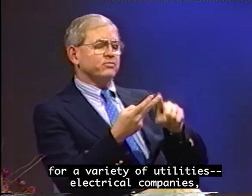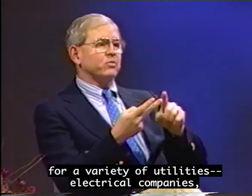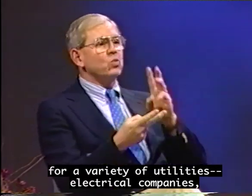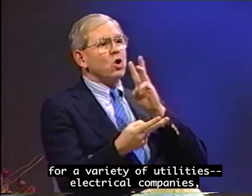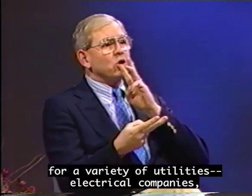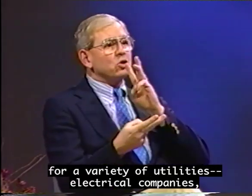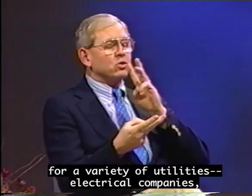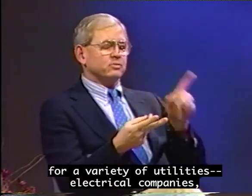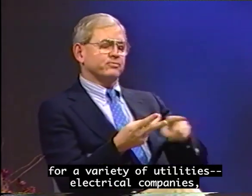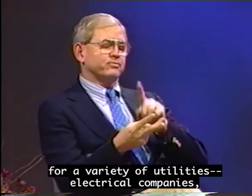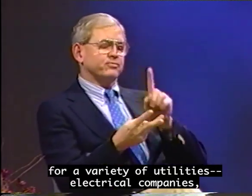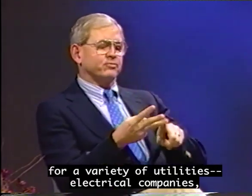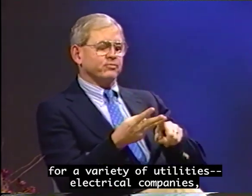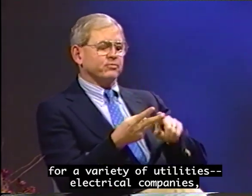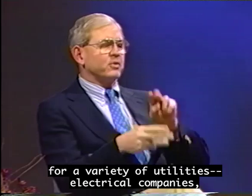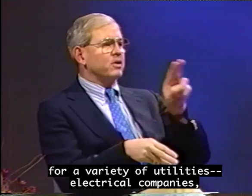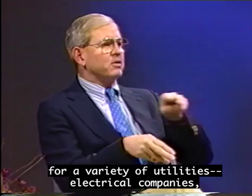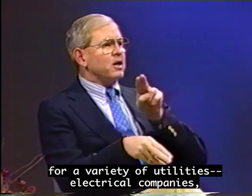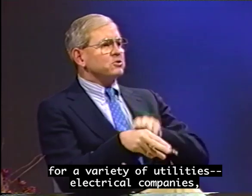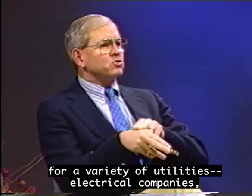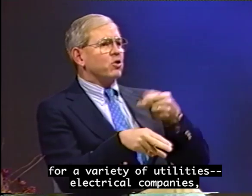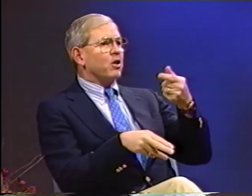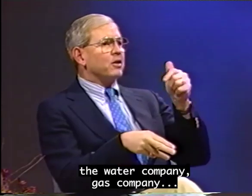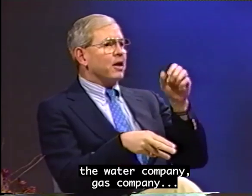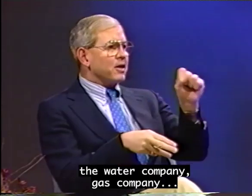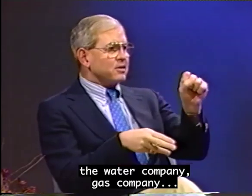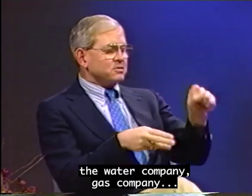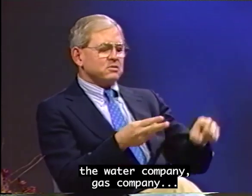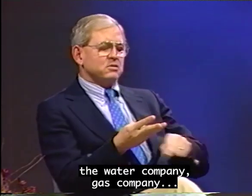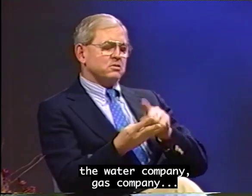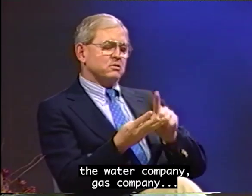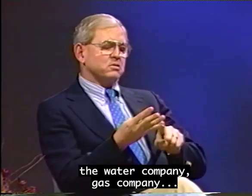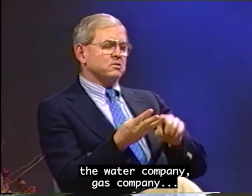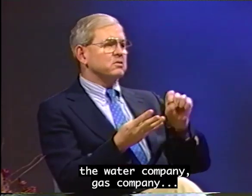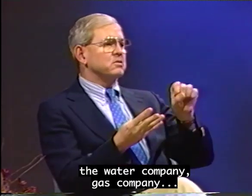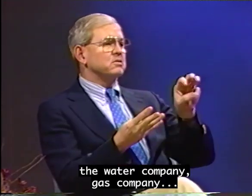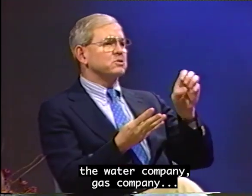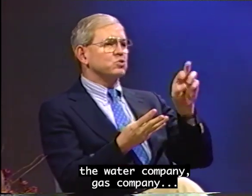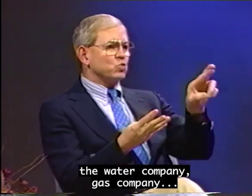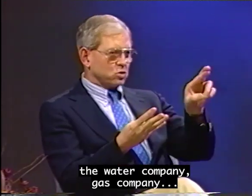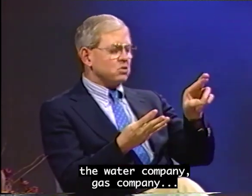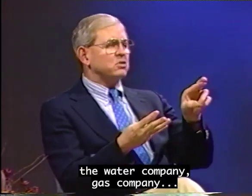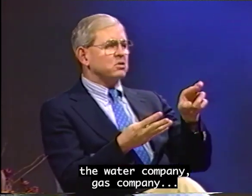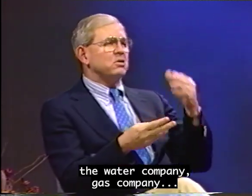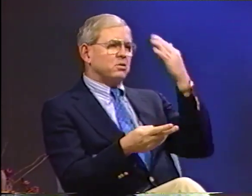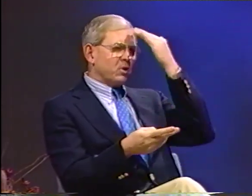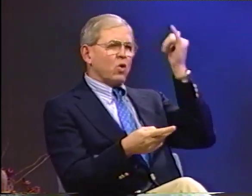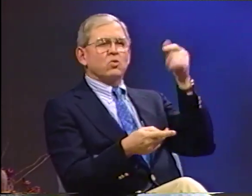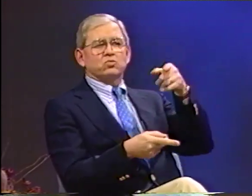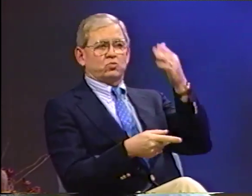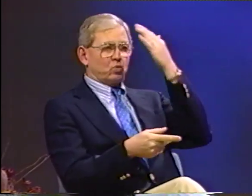for a variety of utilities, electrical companies, the water company, gas company.